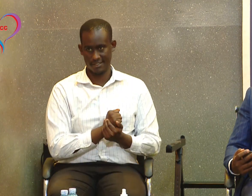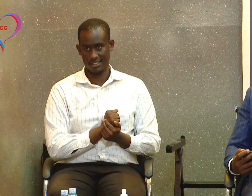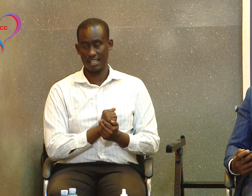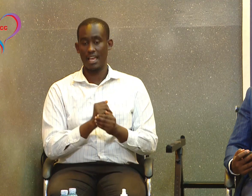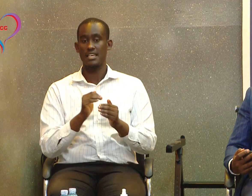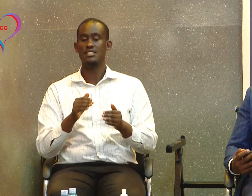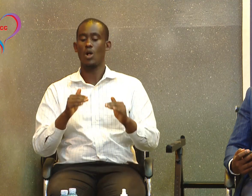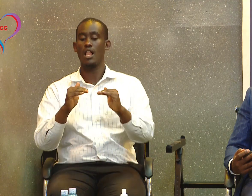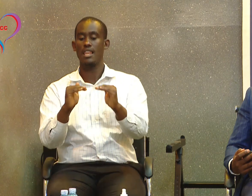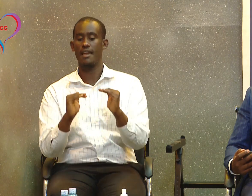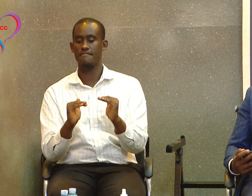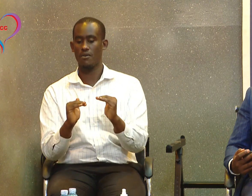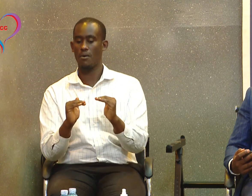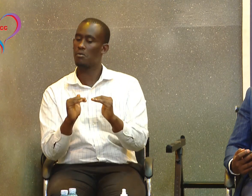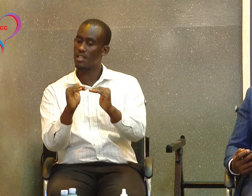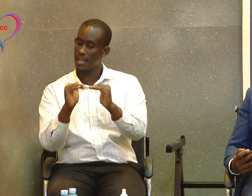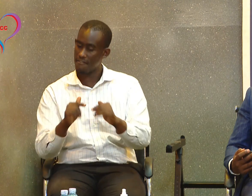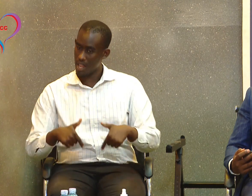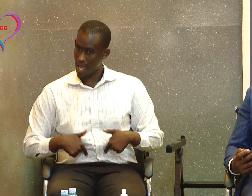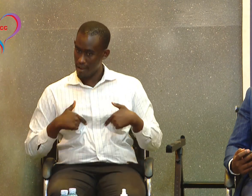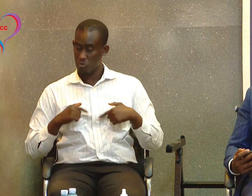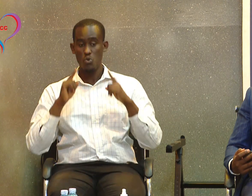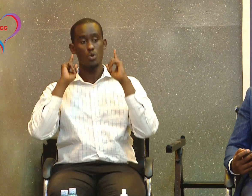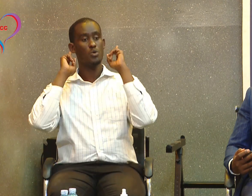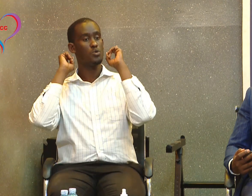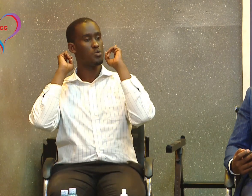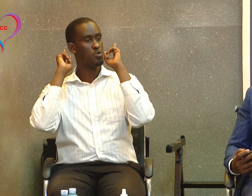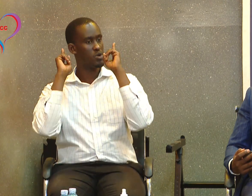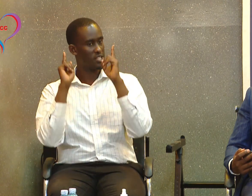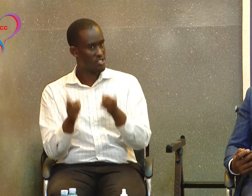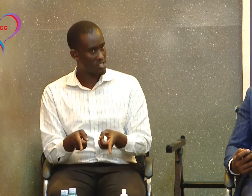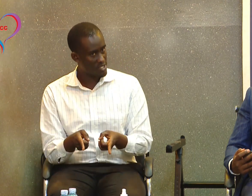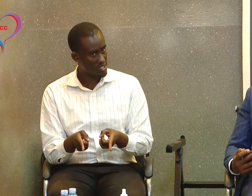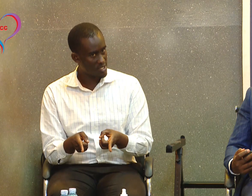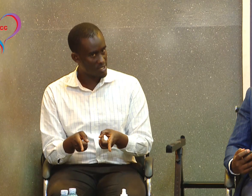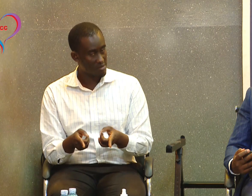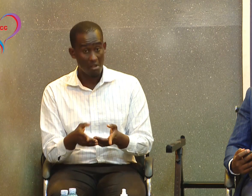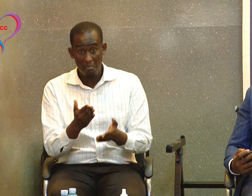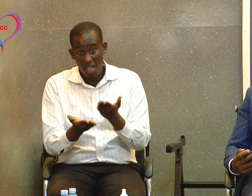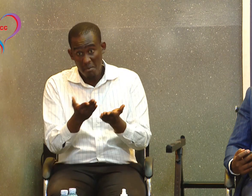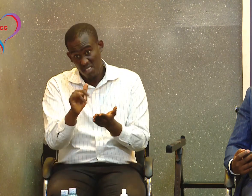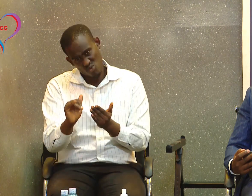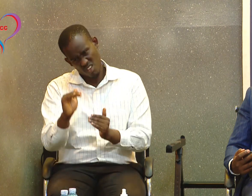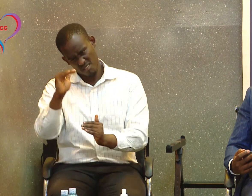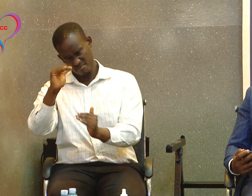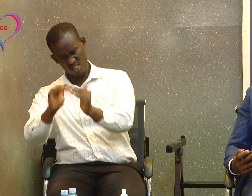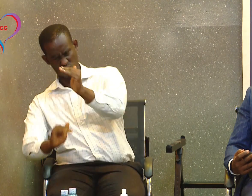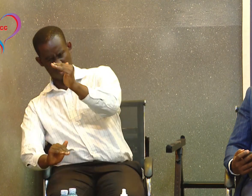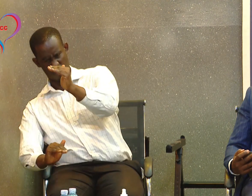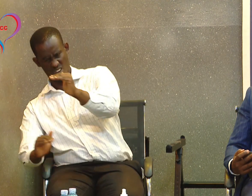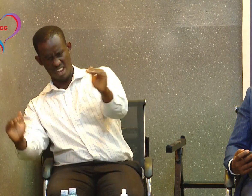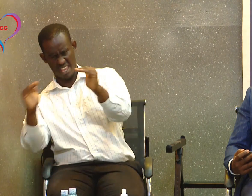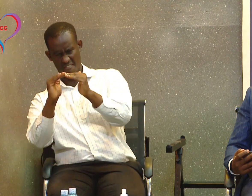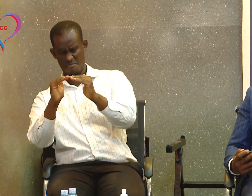kubato nagutuka kwa. And yet some categories in life, you just have to mount them. Maybe you are still below the category of people